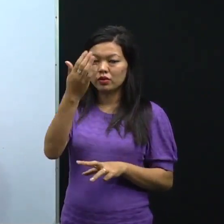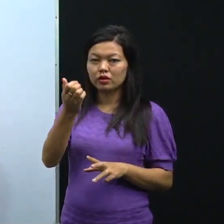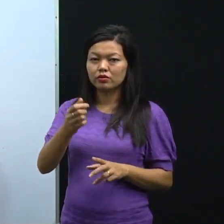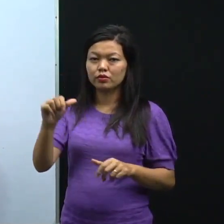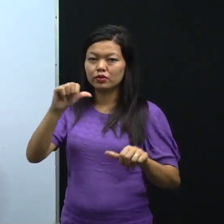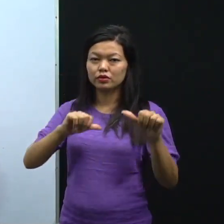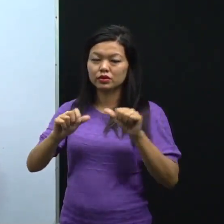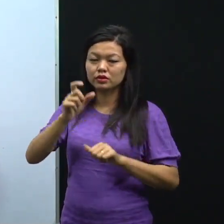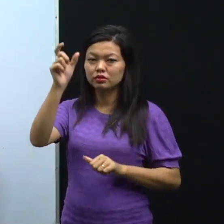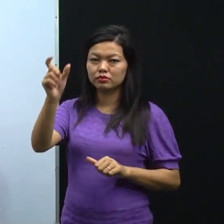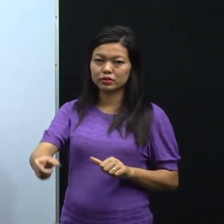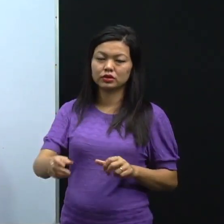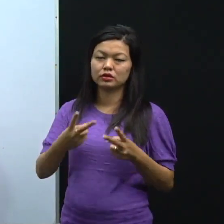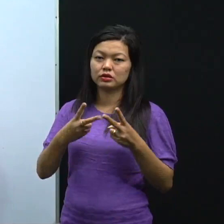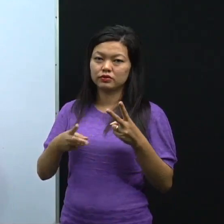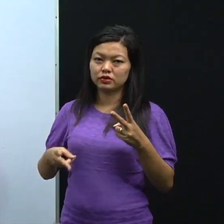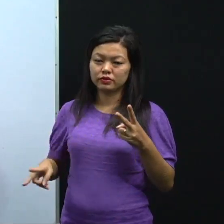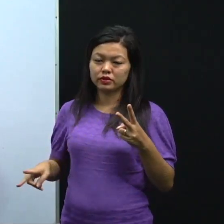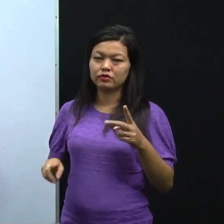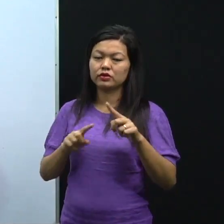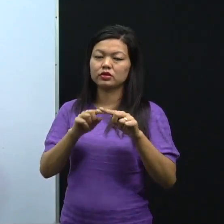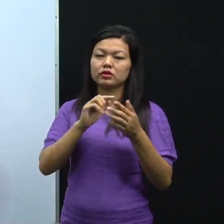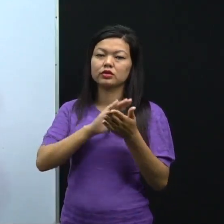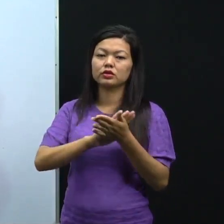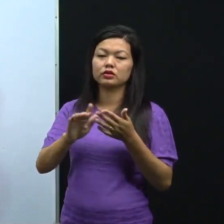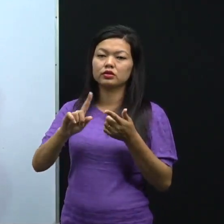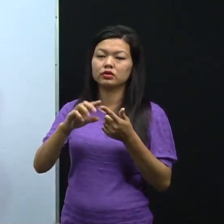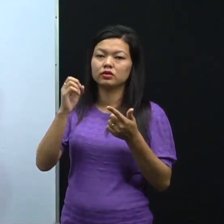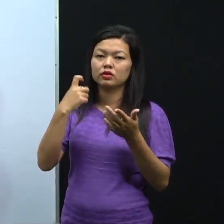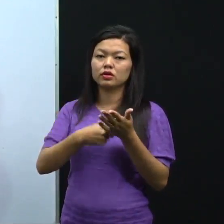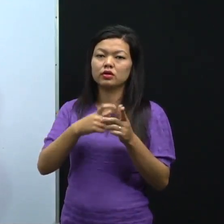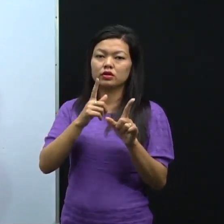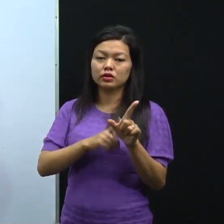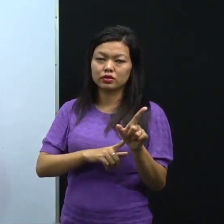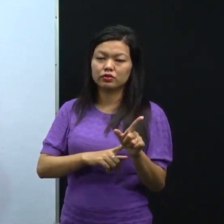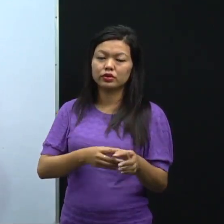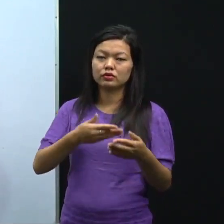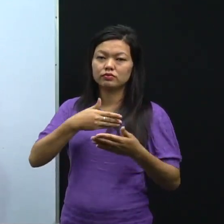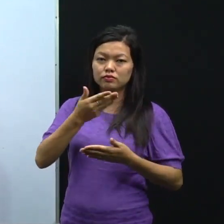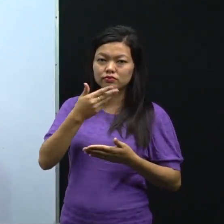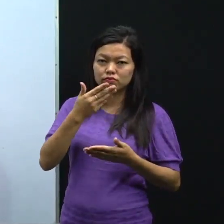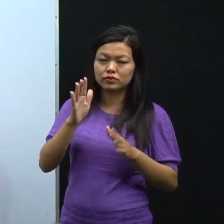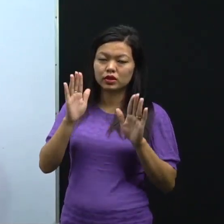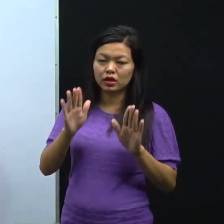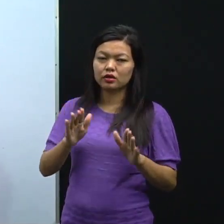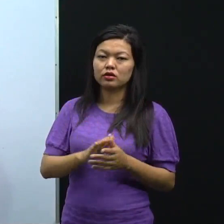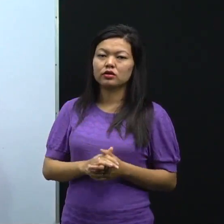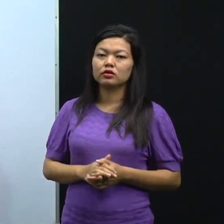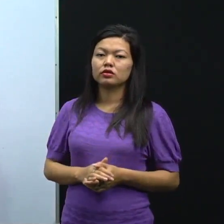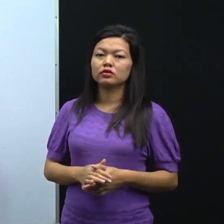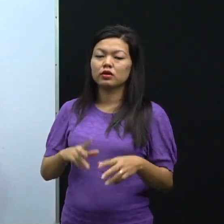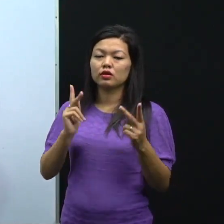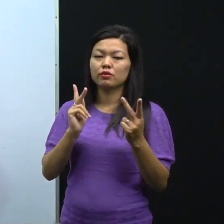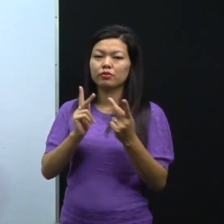and then next comes the other scientist, and he will make some correction. Okay? And then, so it's a journey until unless we get a perfect